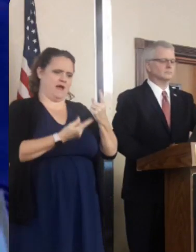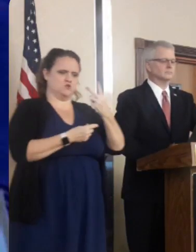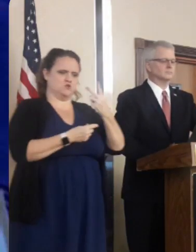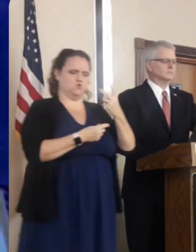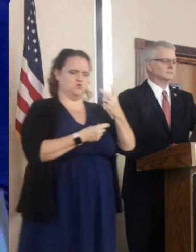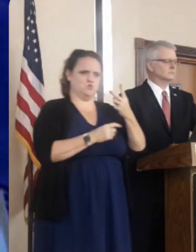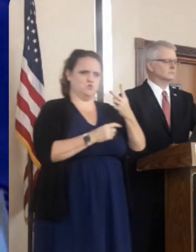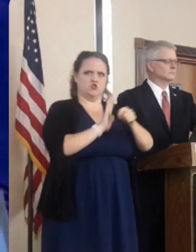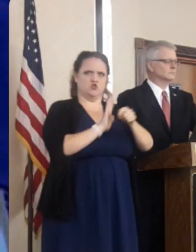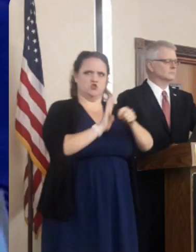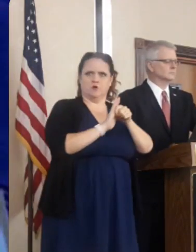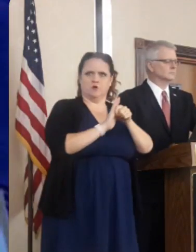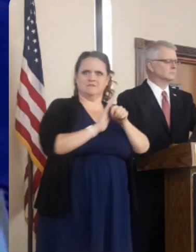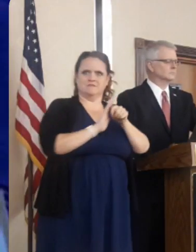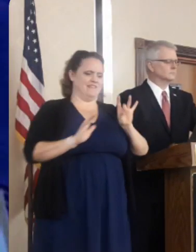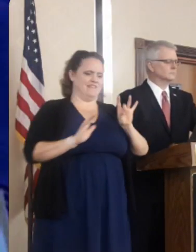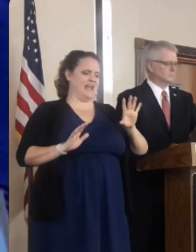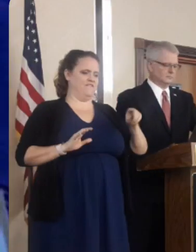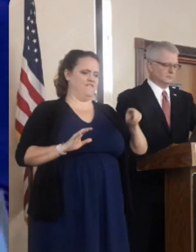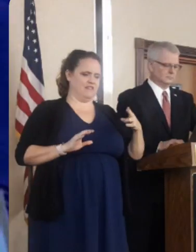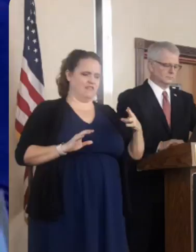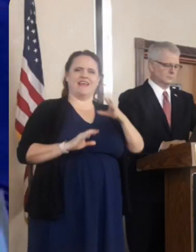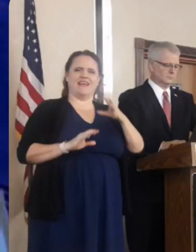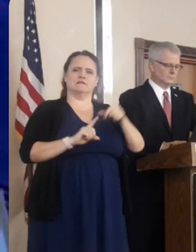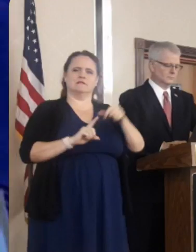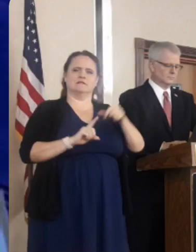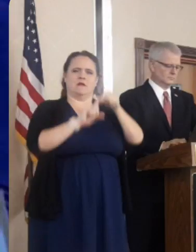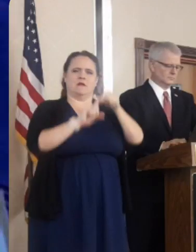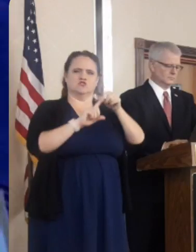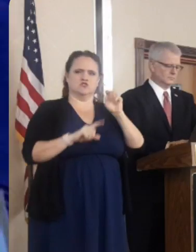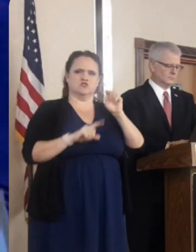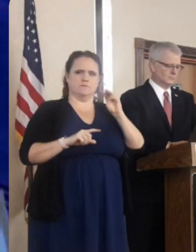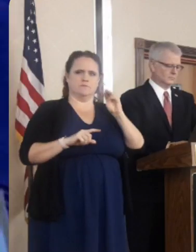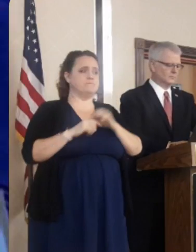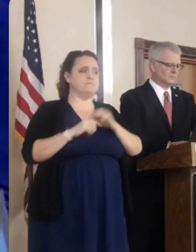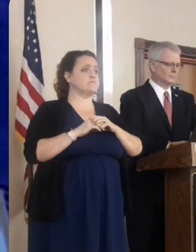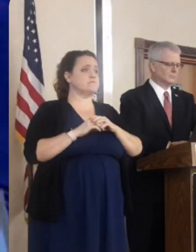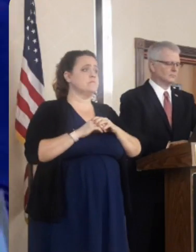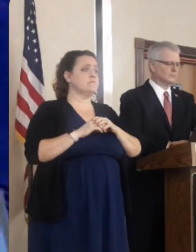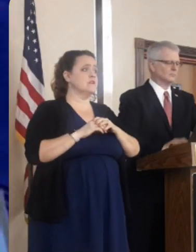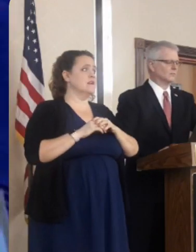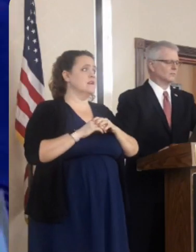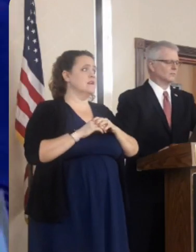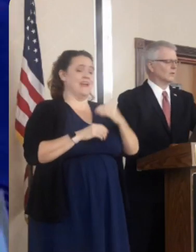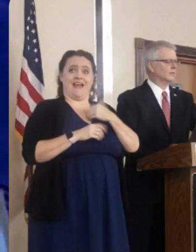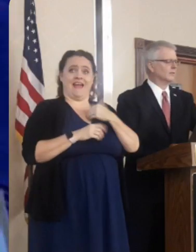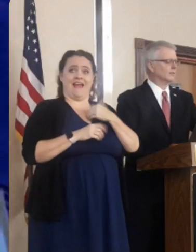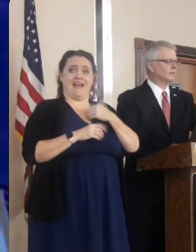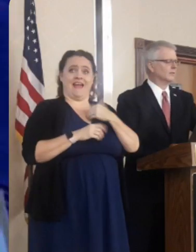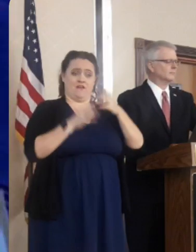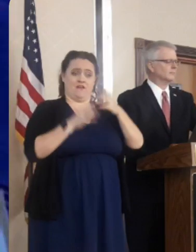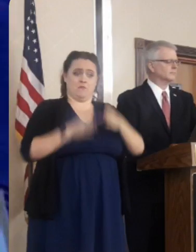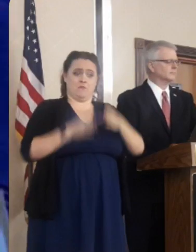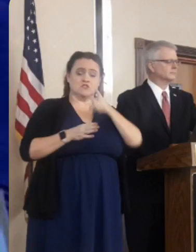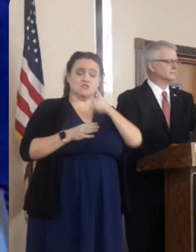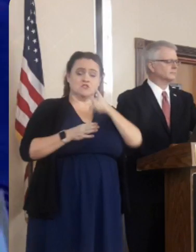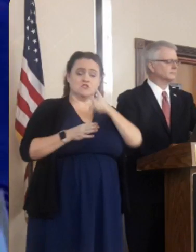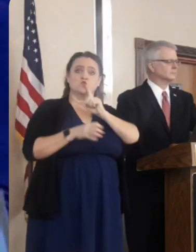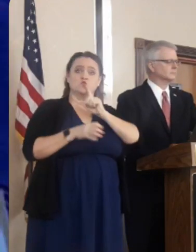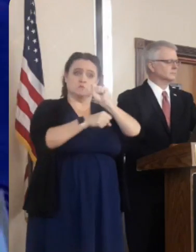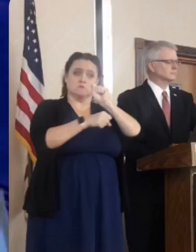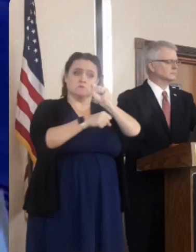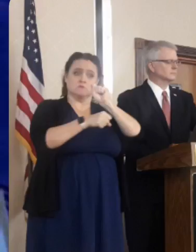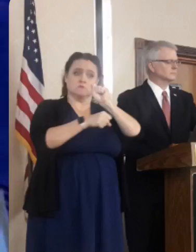and the special, and having somebody that's a bona fide employee that